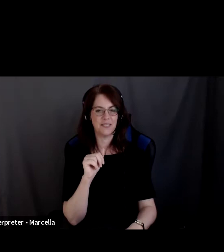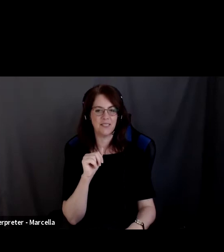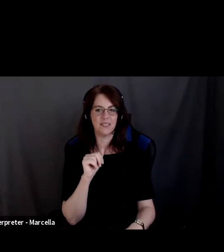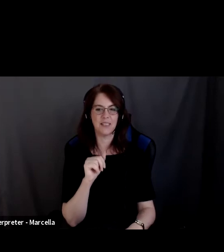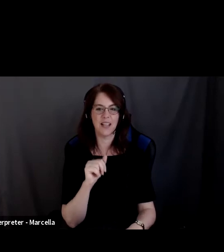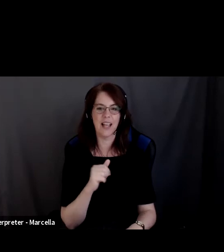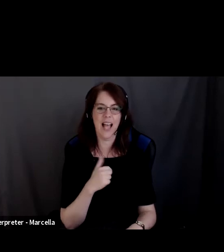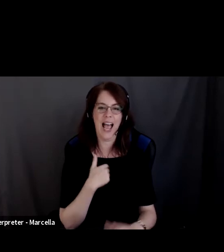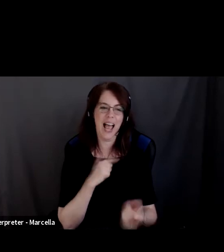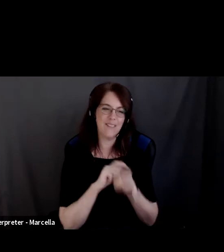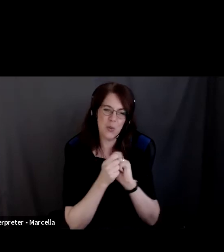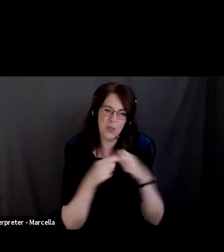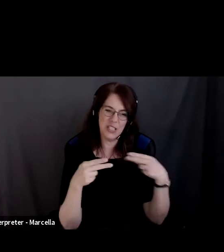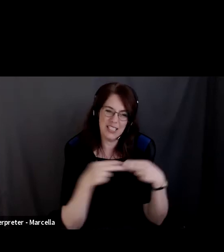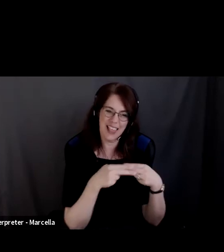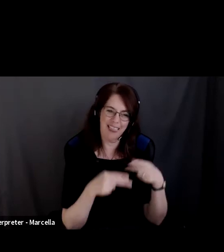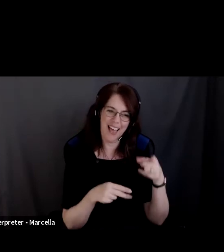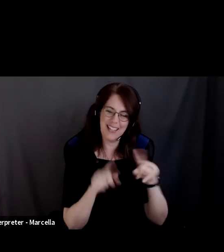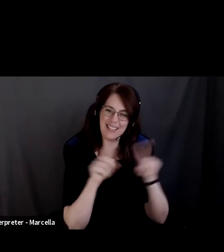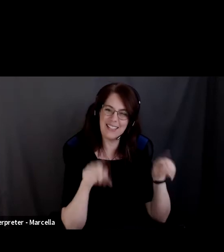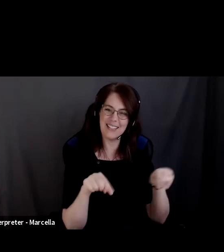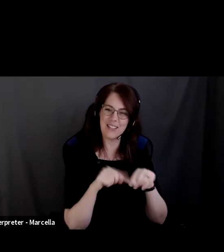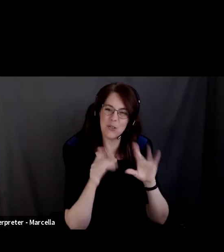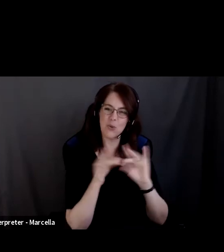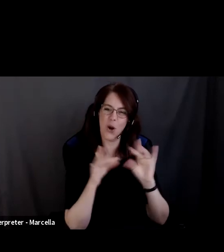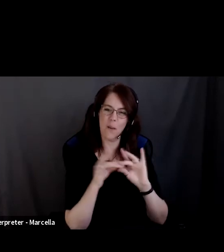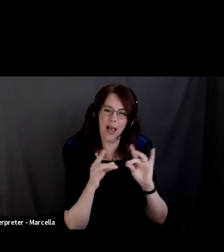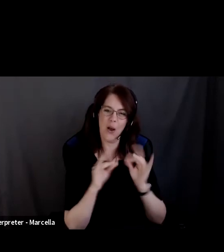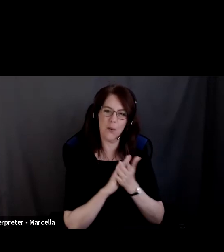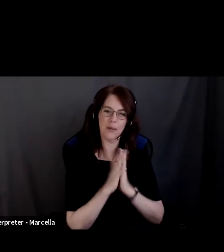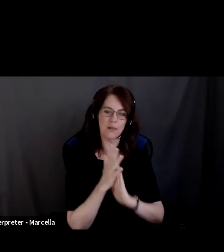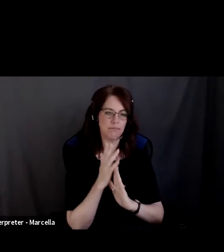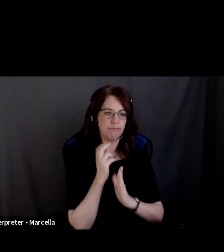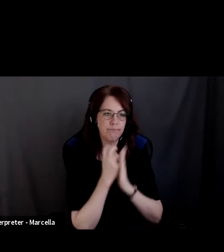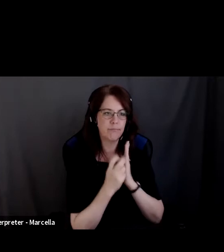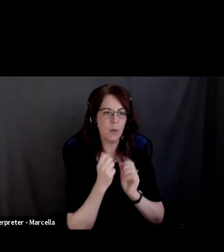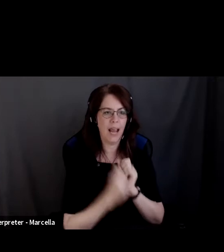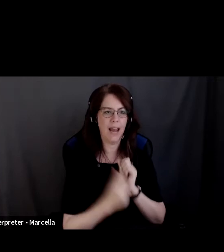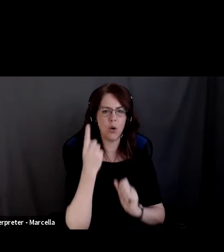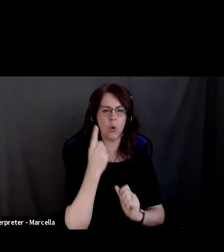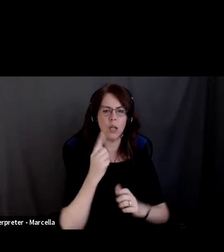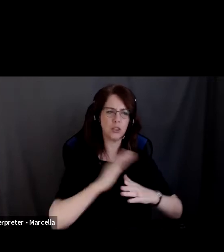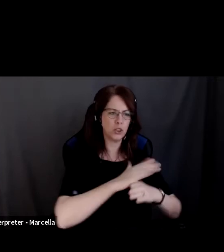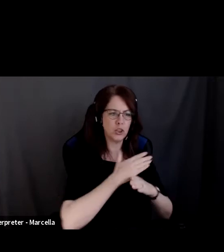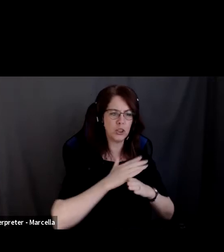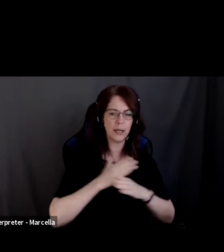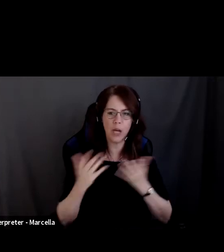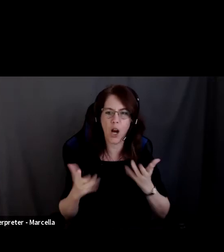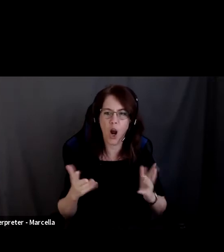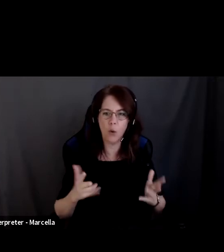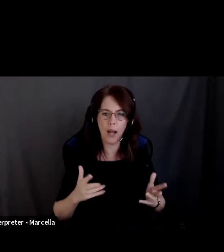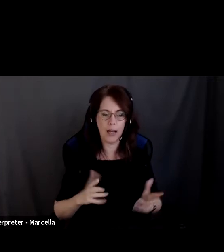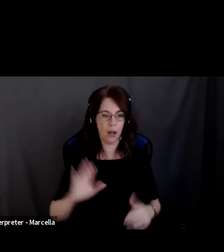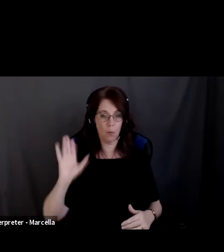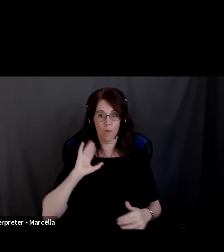I've switched slides now to talk about getting a little bit more into what everyone is kind of sharing already and had shared